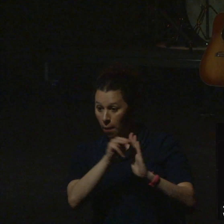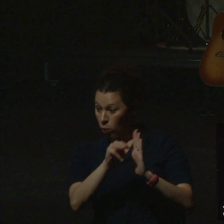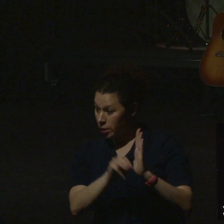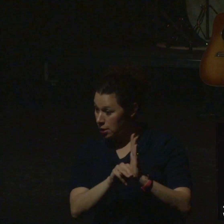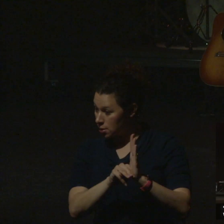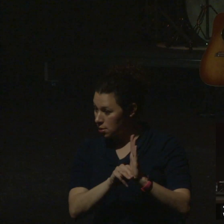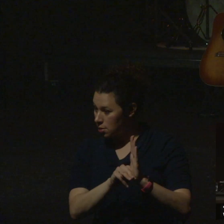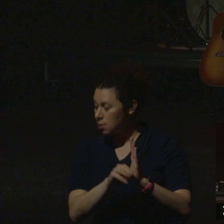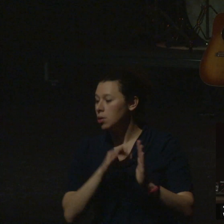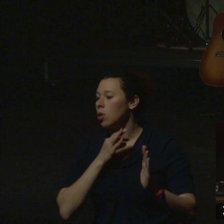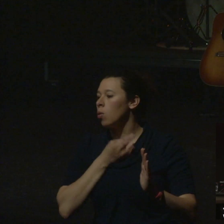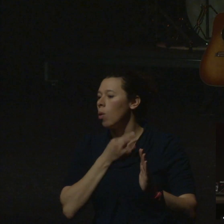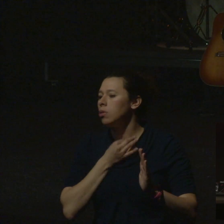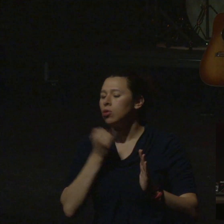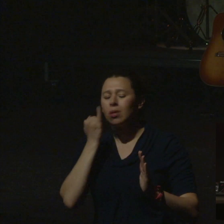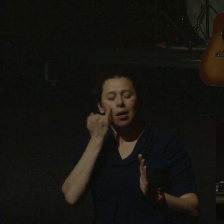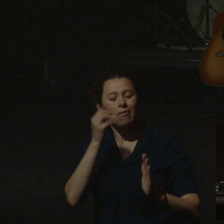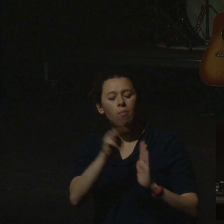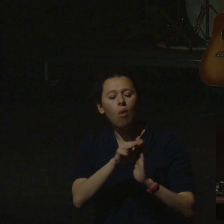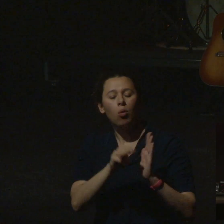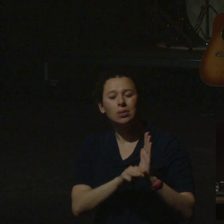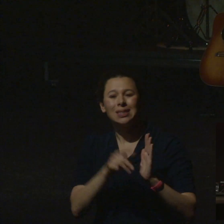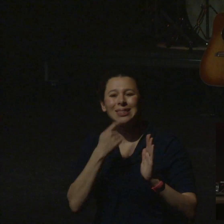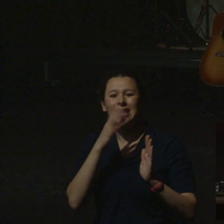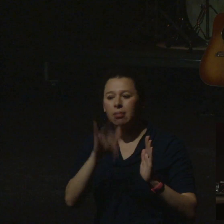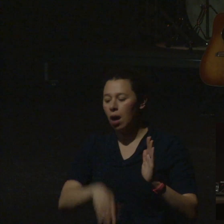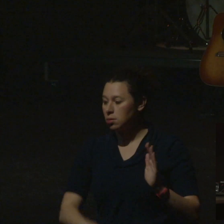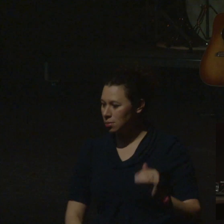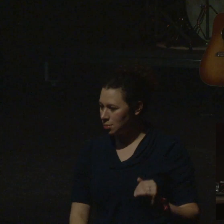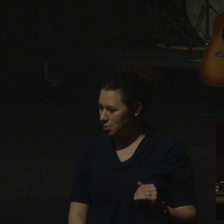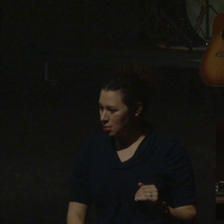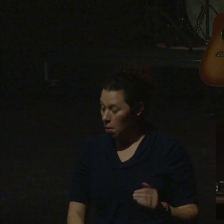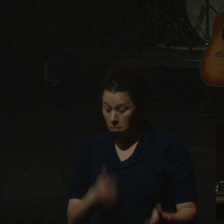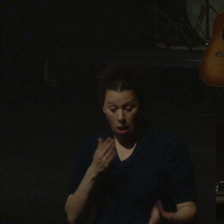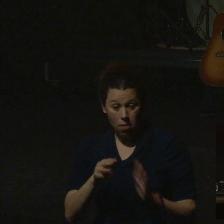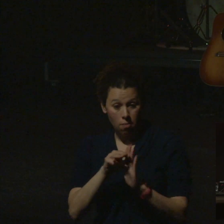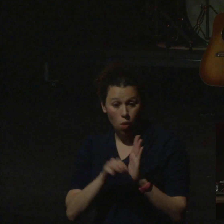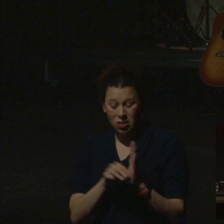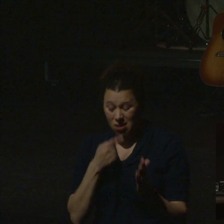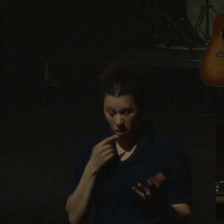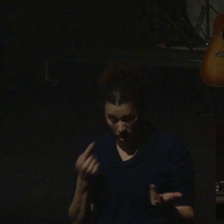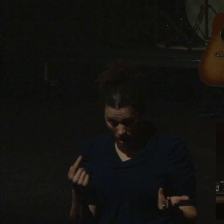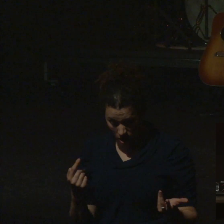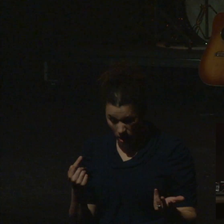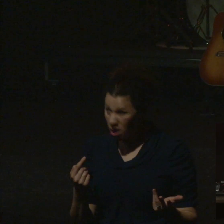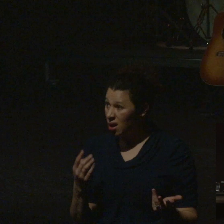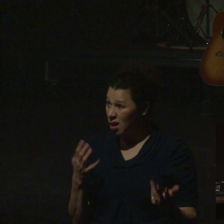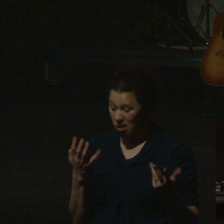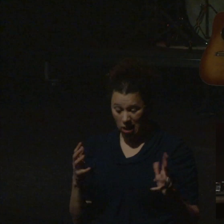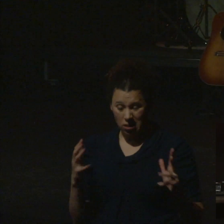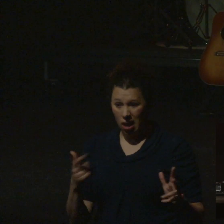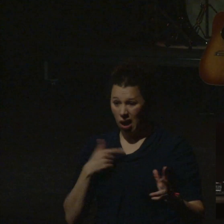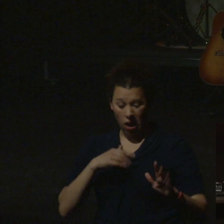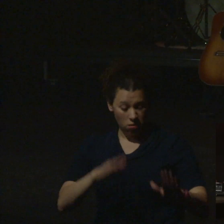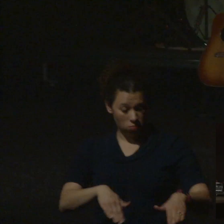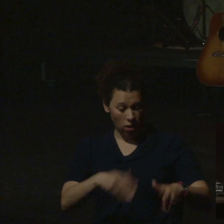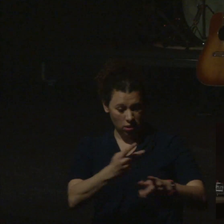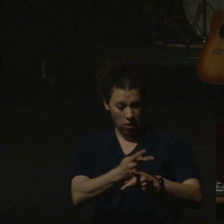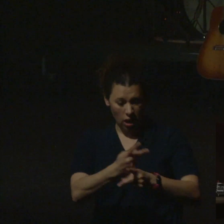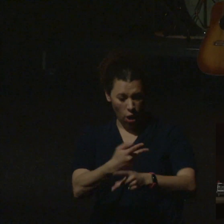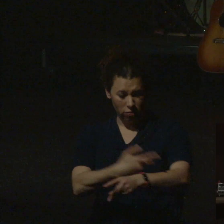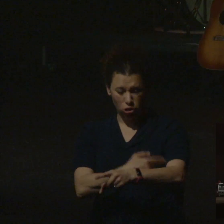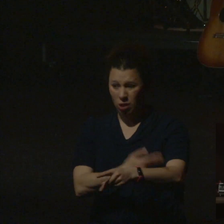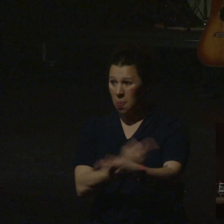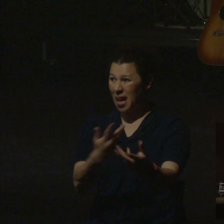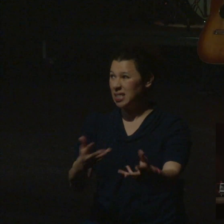if he ever got to that point. Man, is this it? Is there more to life than just raising these sheep? Because here's